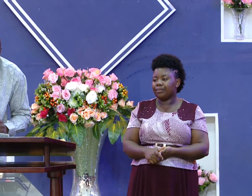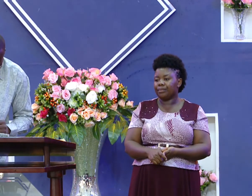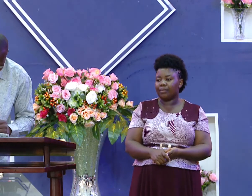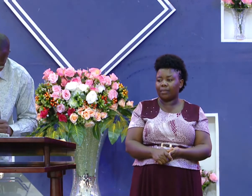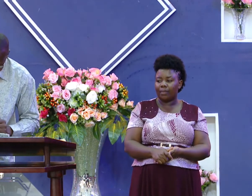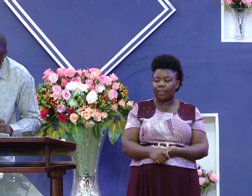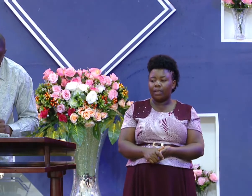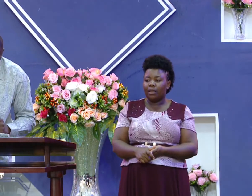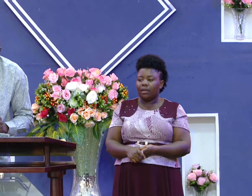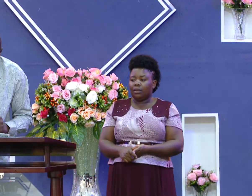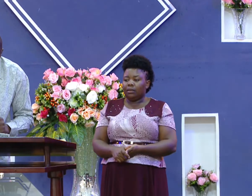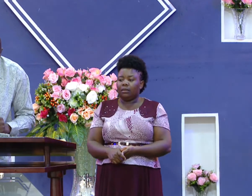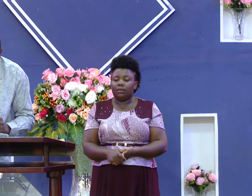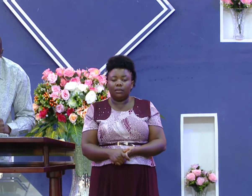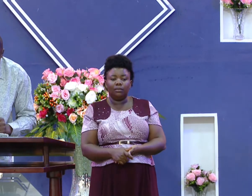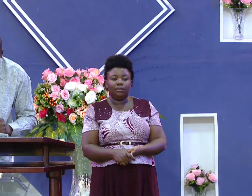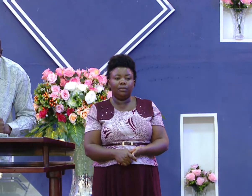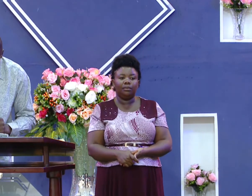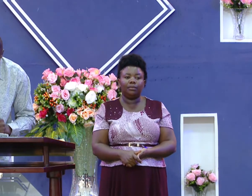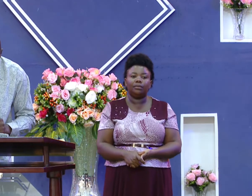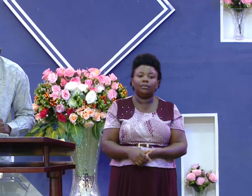Agamba bwati. He says,